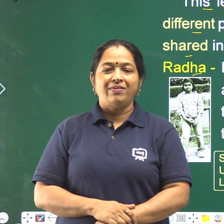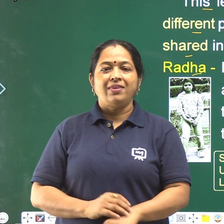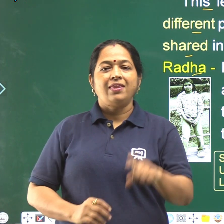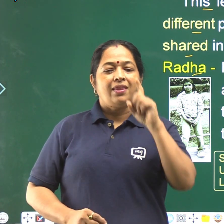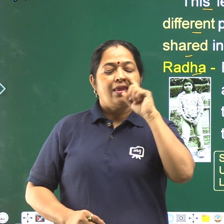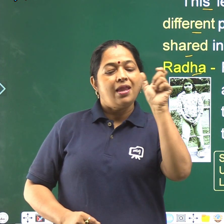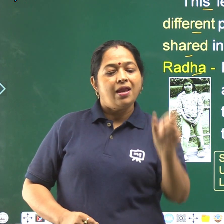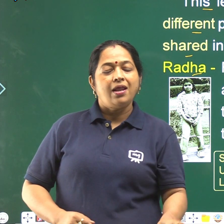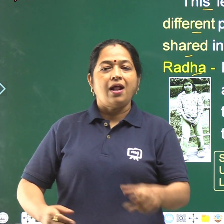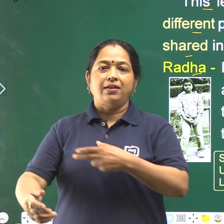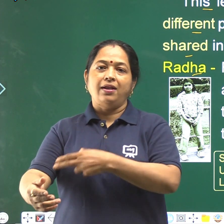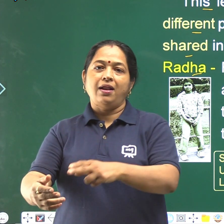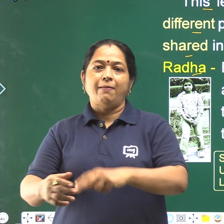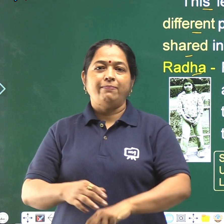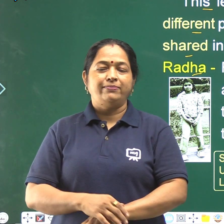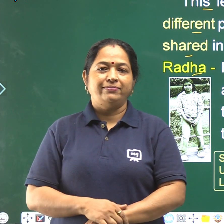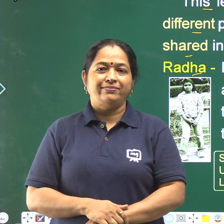Radha.